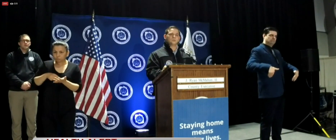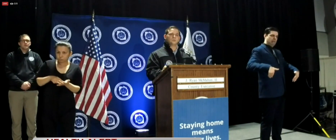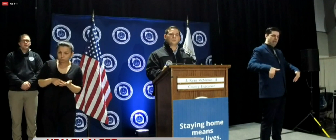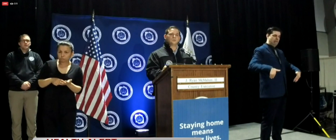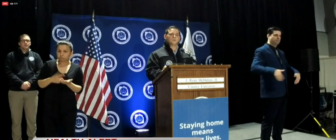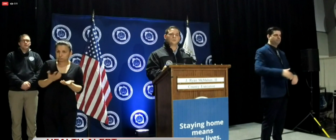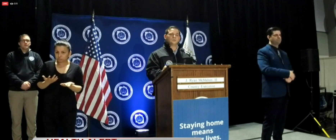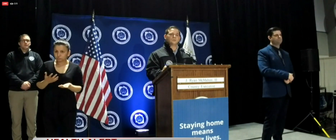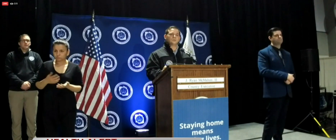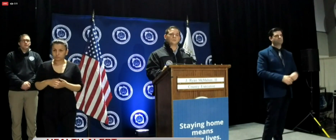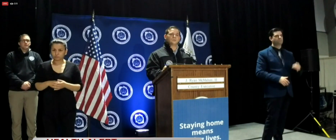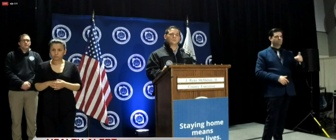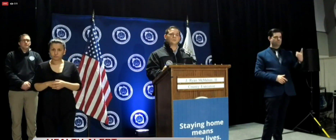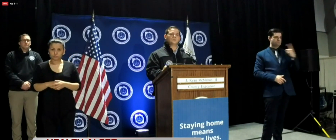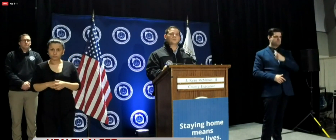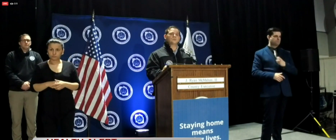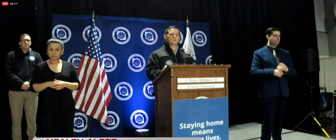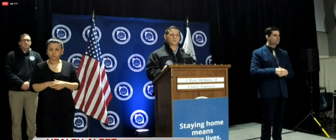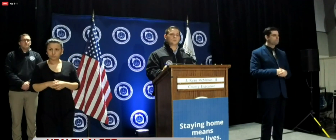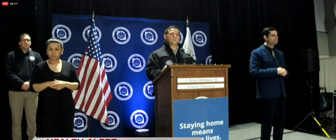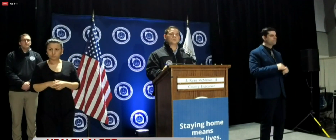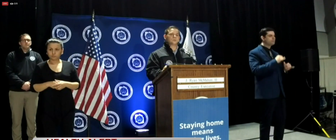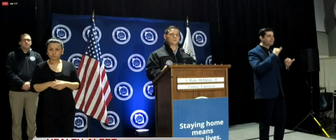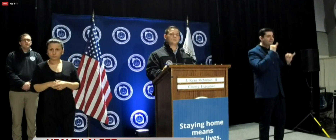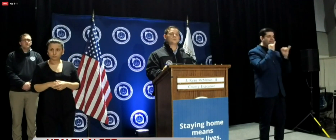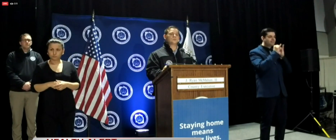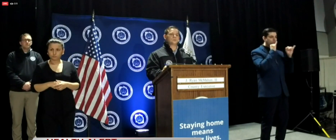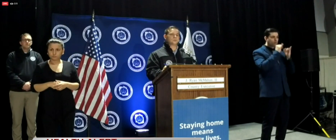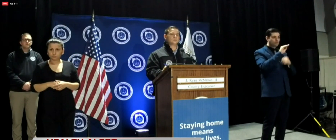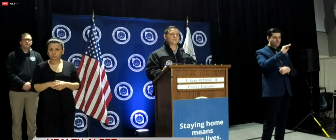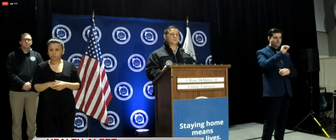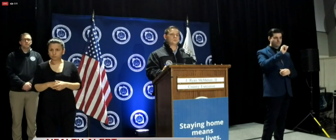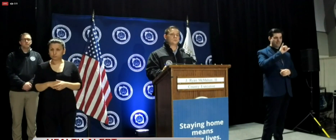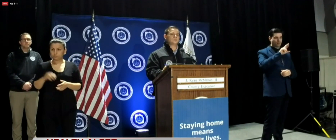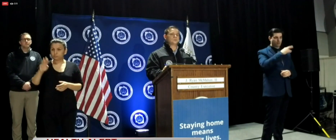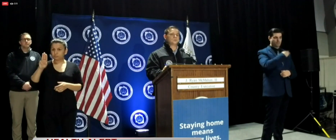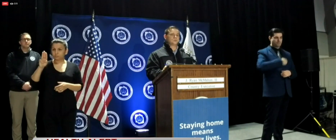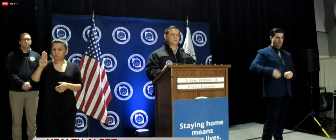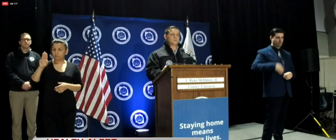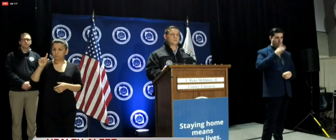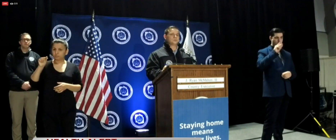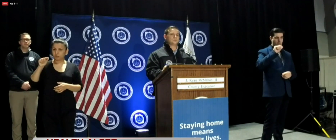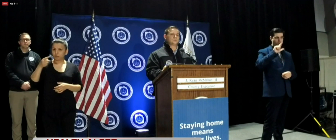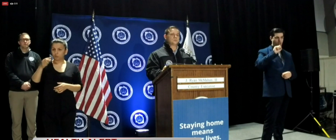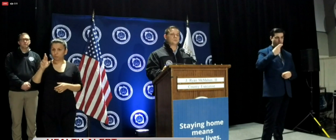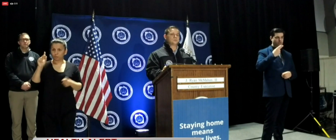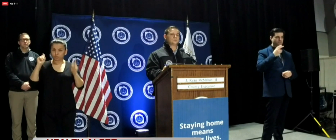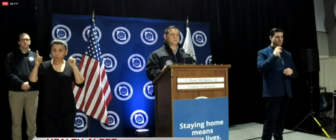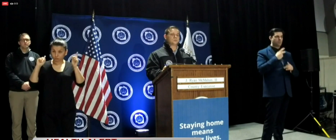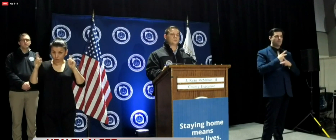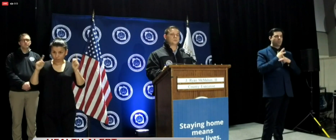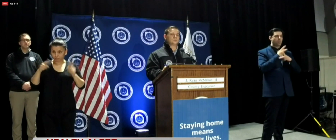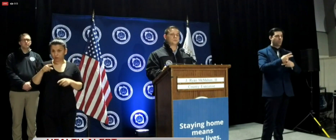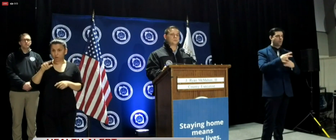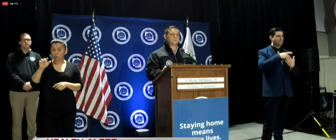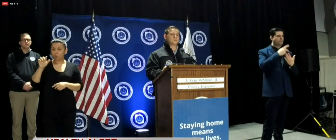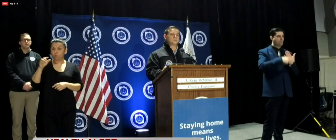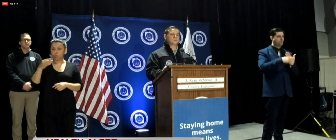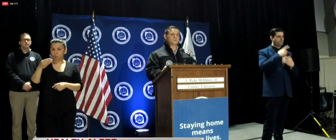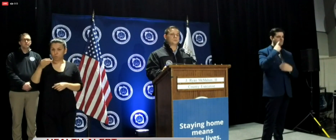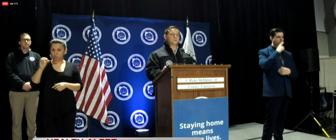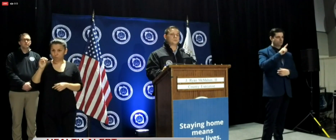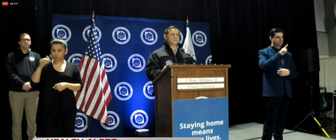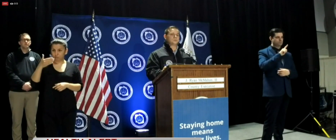the results of the loan program in the city of Syracuse. 29 small businesses in Syracuse were awarded a total of $500,000. What's